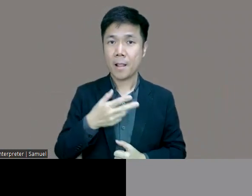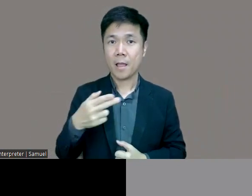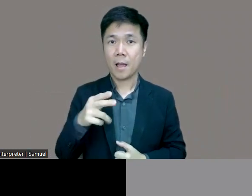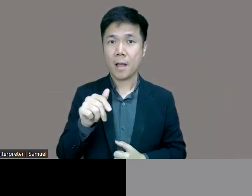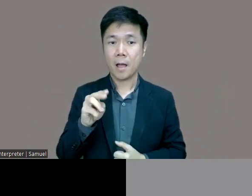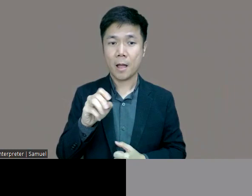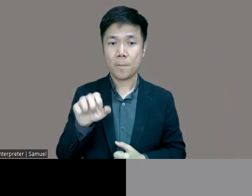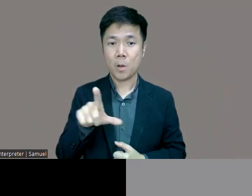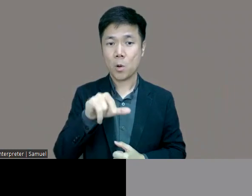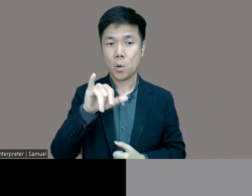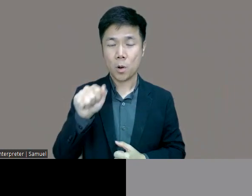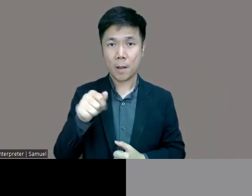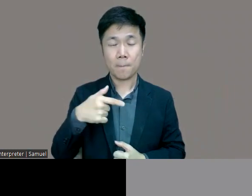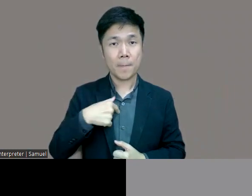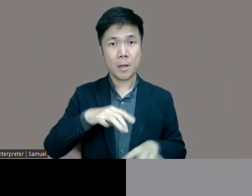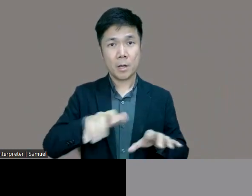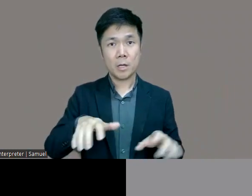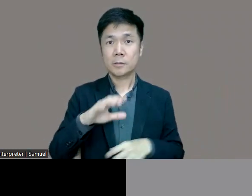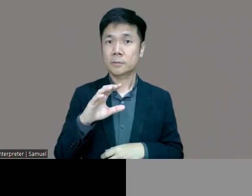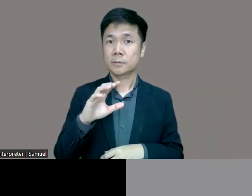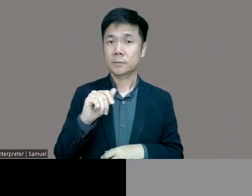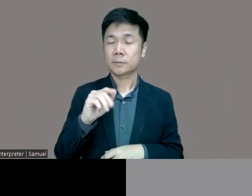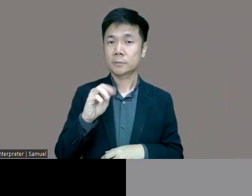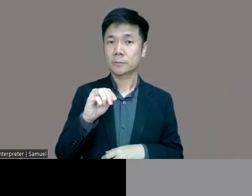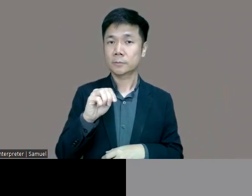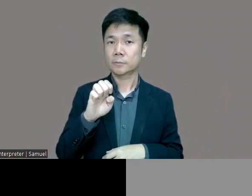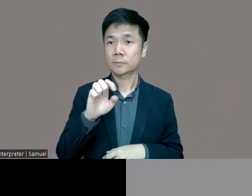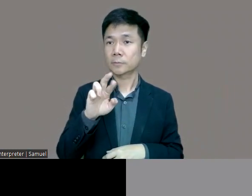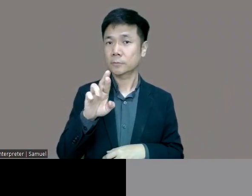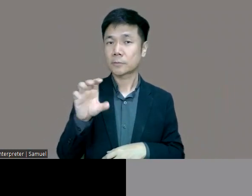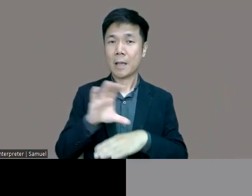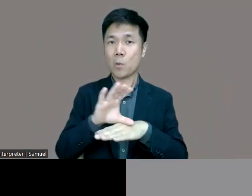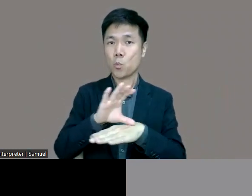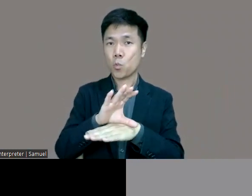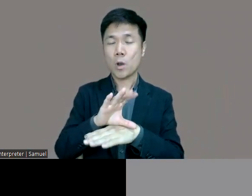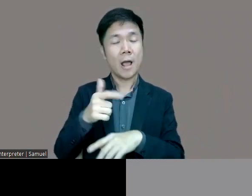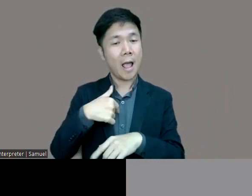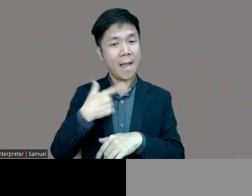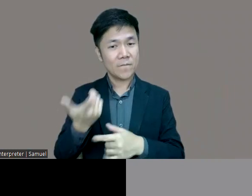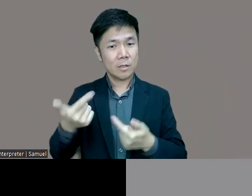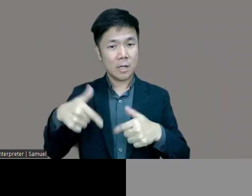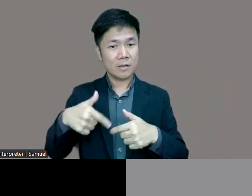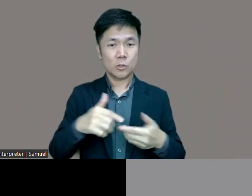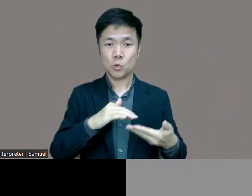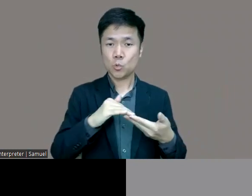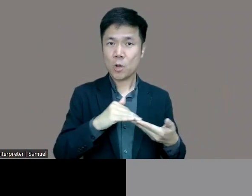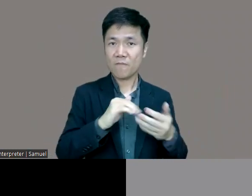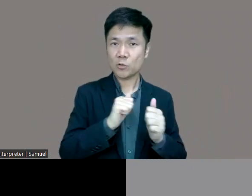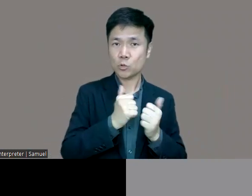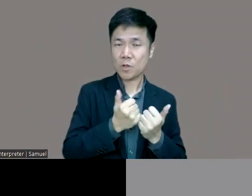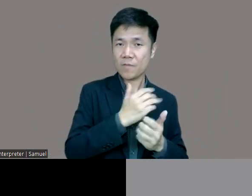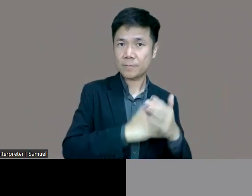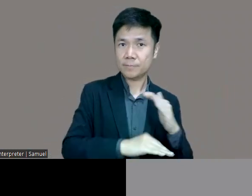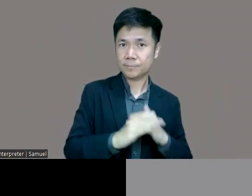Cameroon. I'm the president of the Coordinating Unit of Associations of Persons with Disability. So recently, there